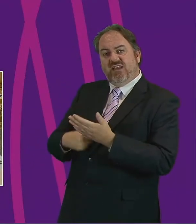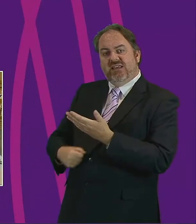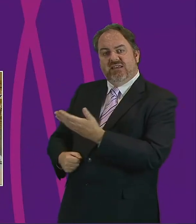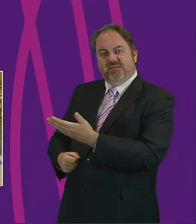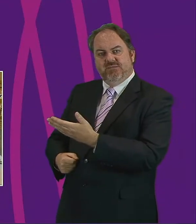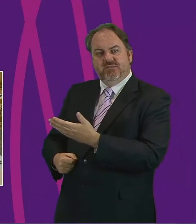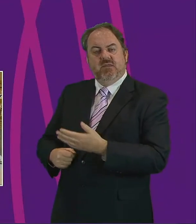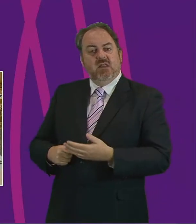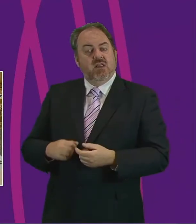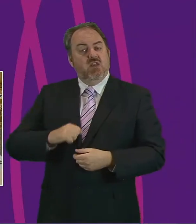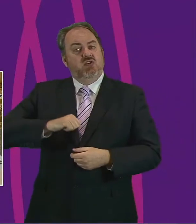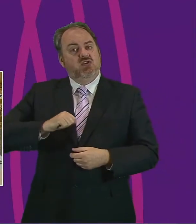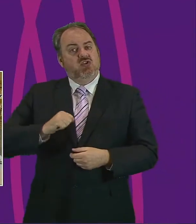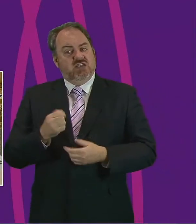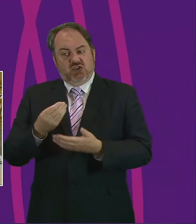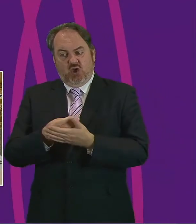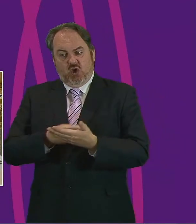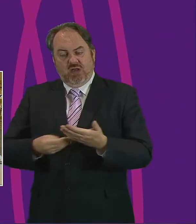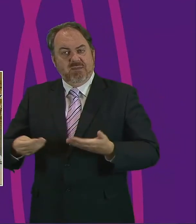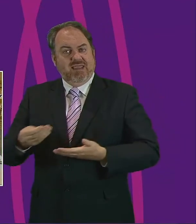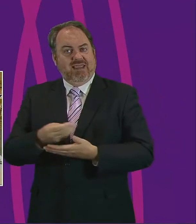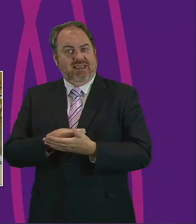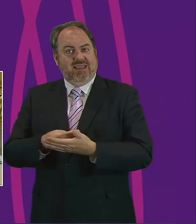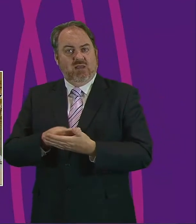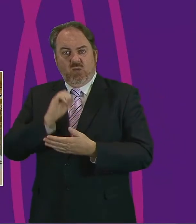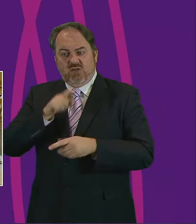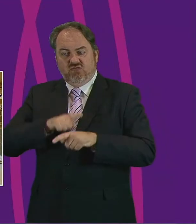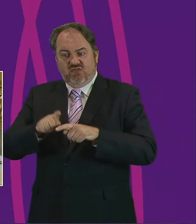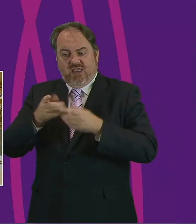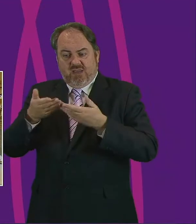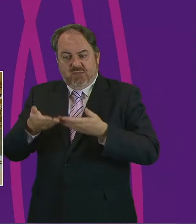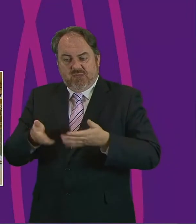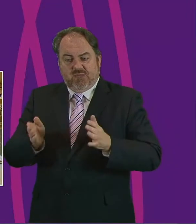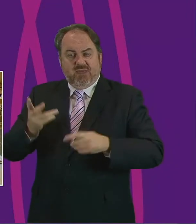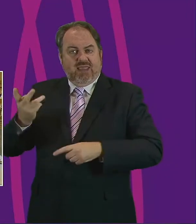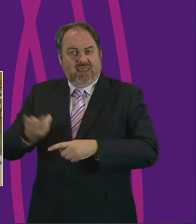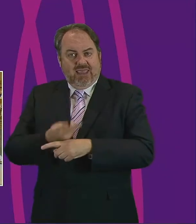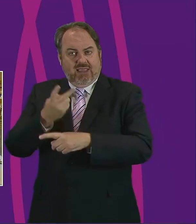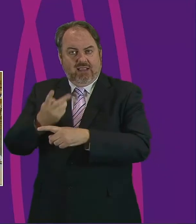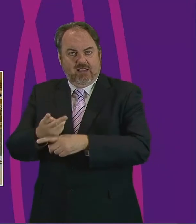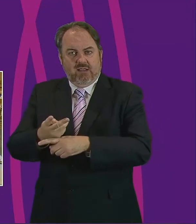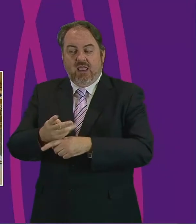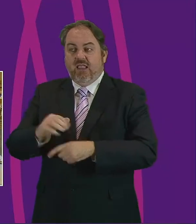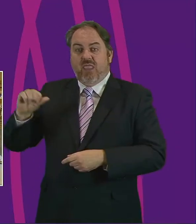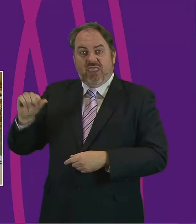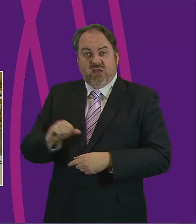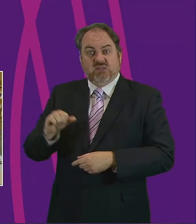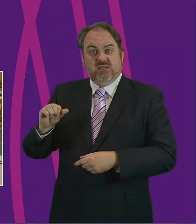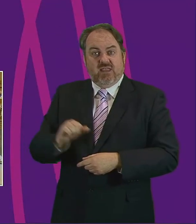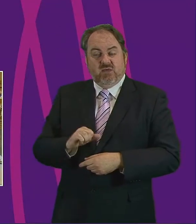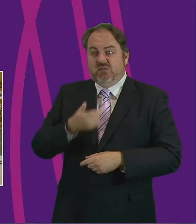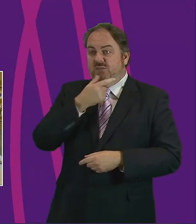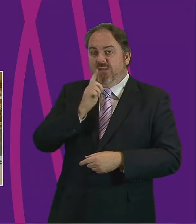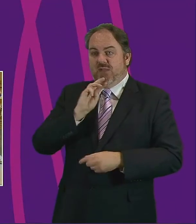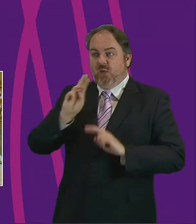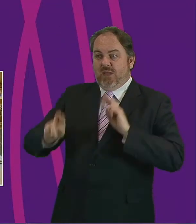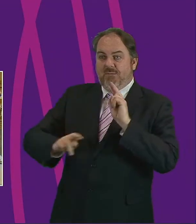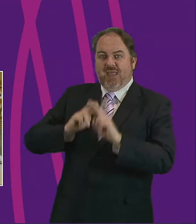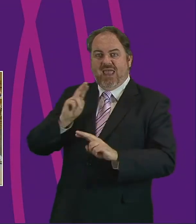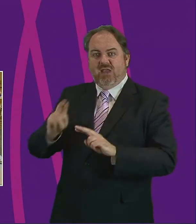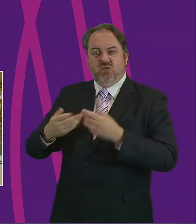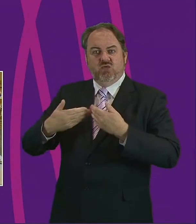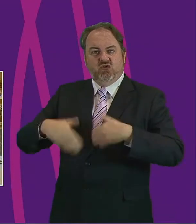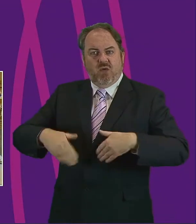economy. Thousands of parents will be returning to work in businesses and shops in June and July. But normal